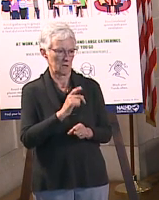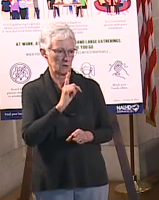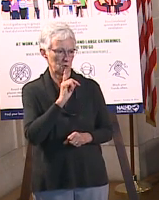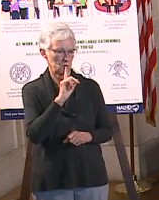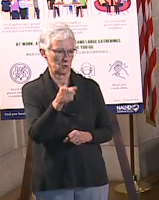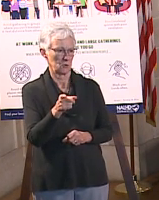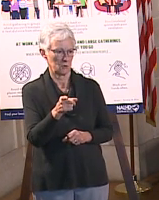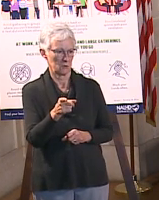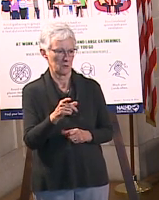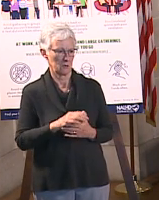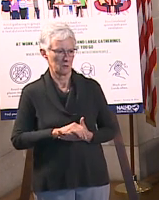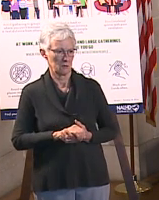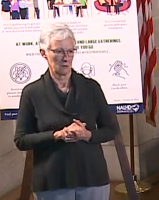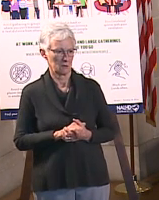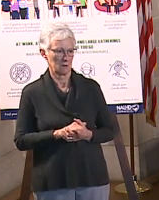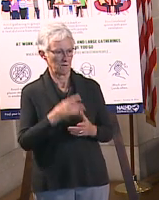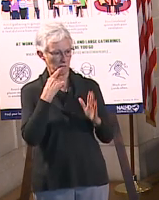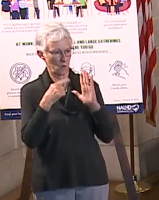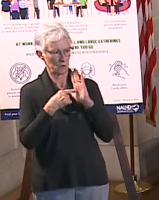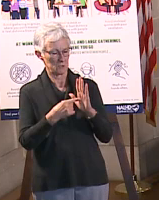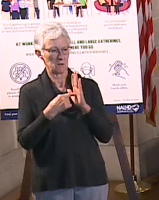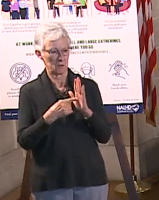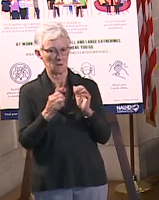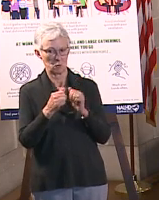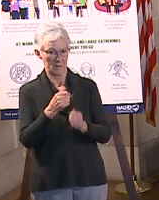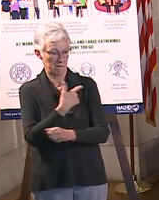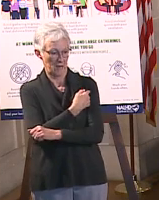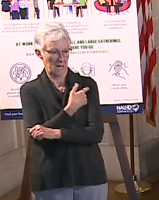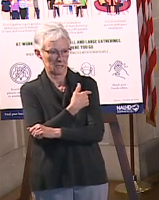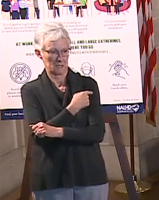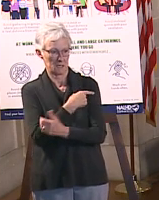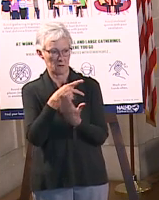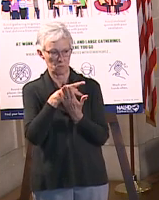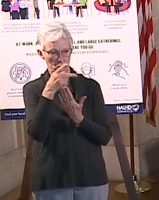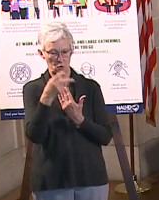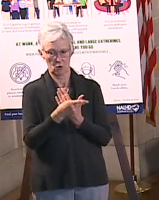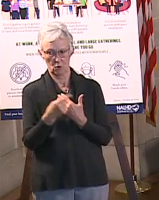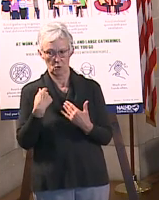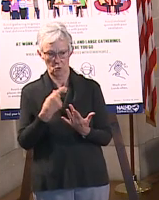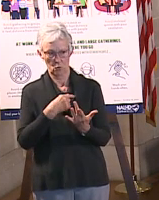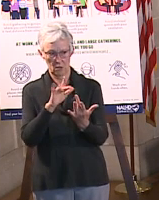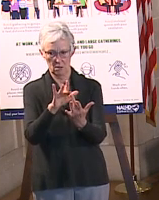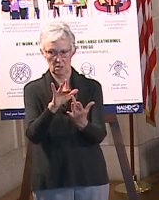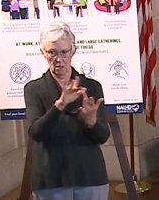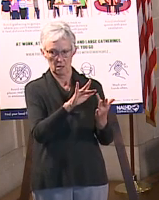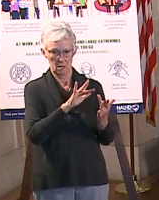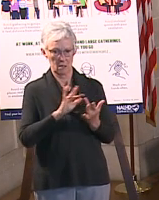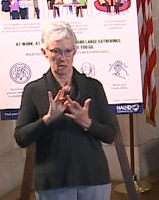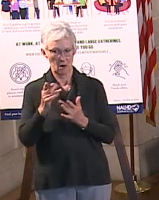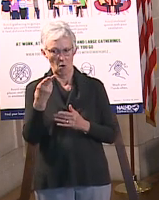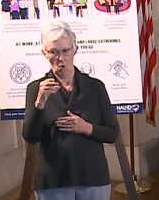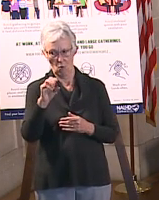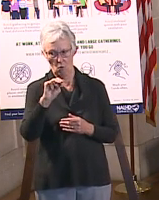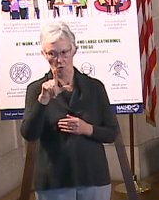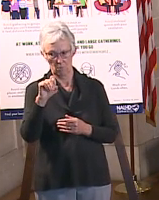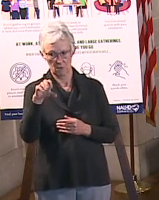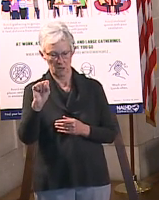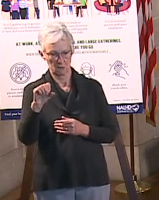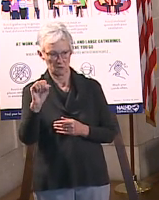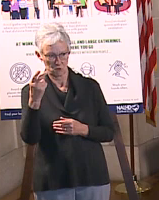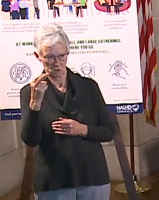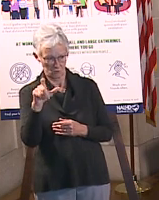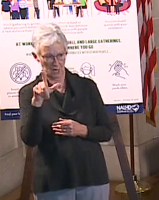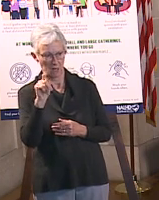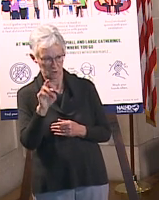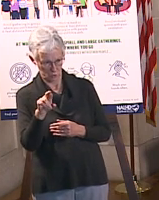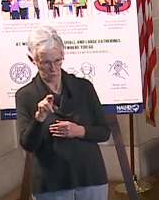those populations. For example, with the vaccine program, we are reaching out to the homeless shelters to be able to make sure they are, as part of